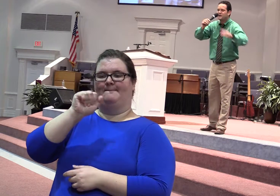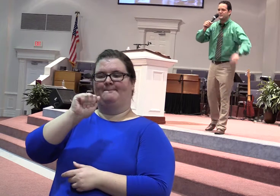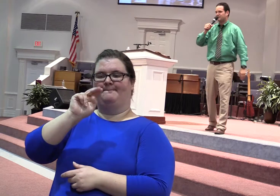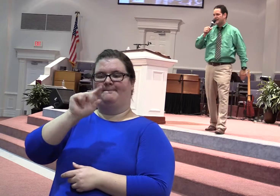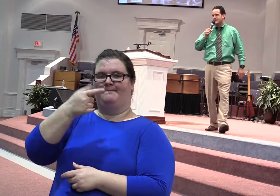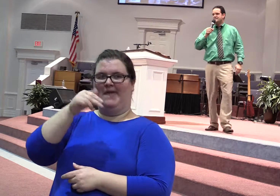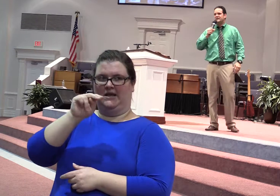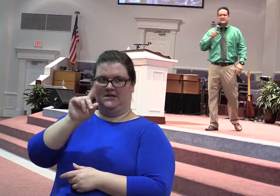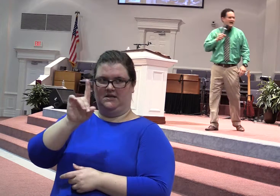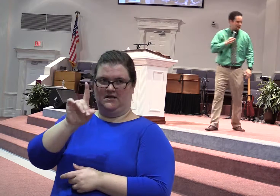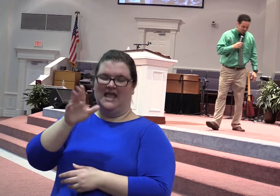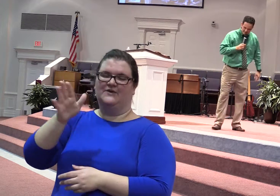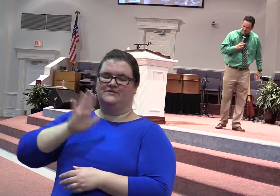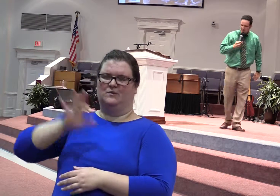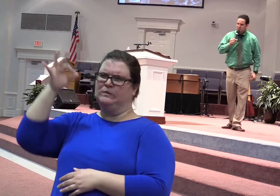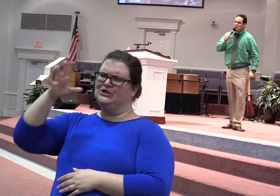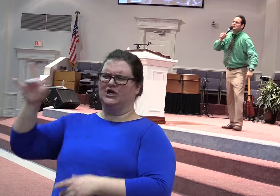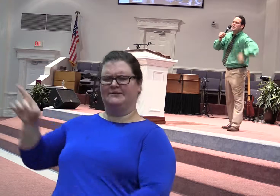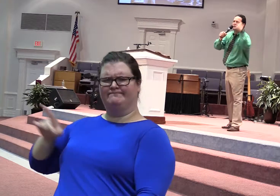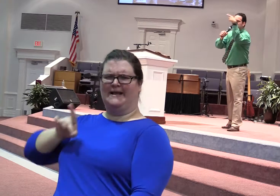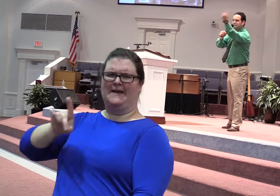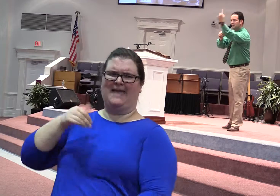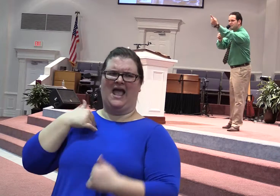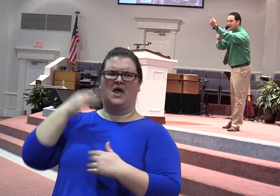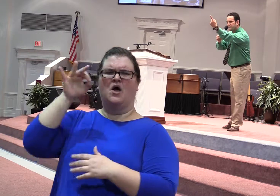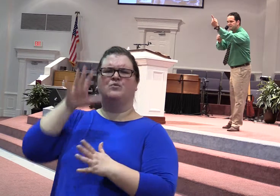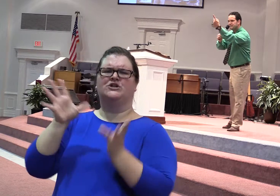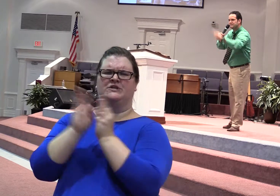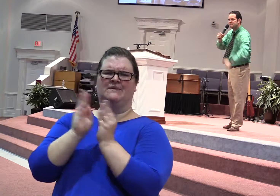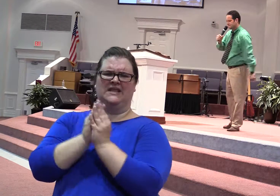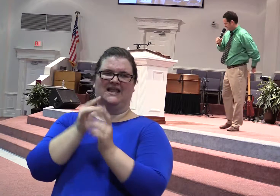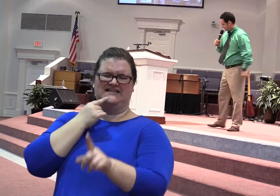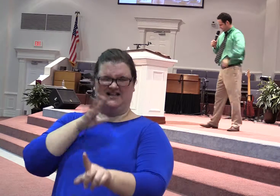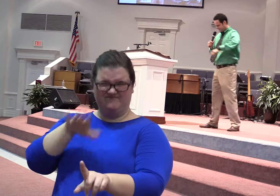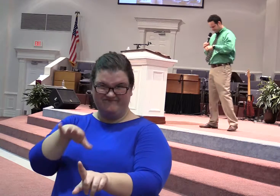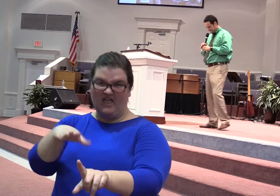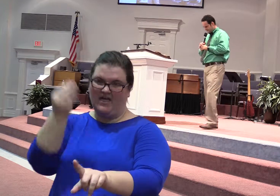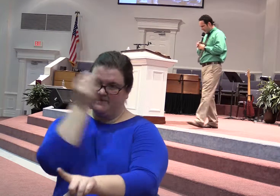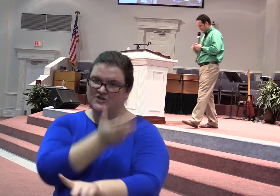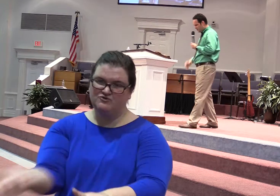all the preachers said, he got up and said, let me tell you something, brother.